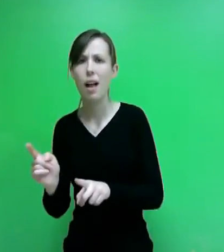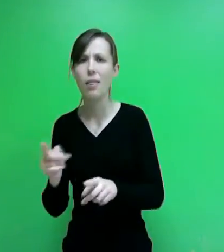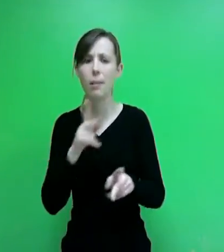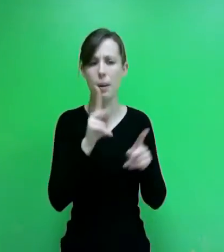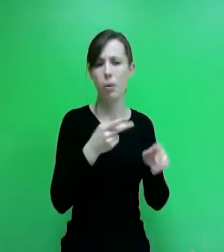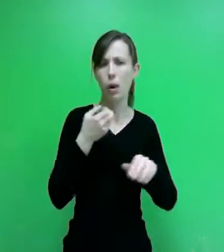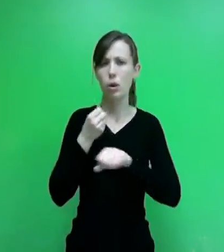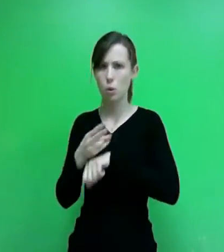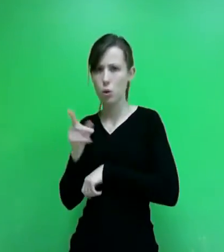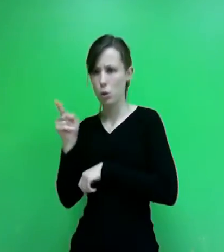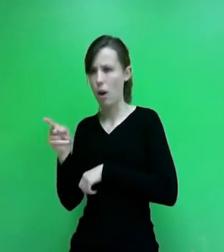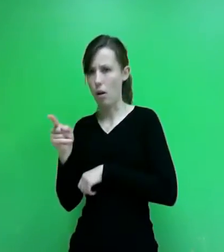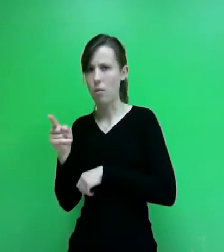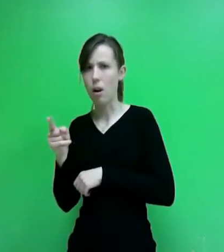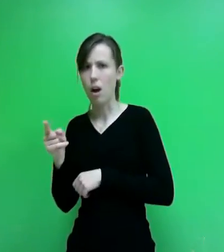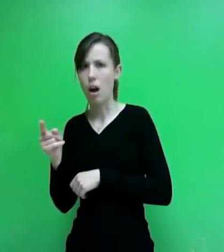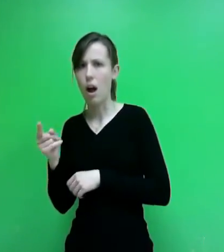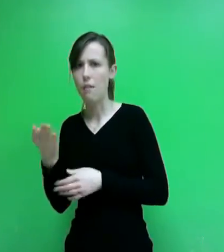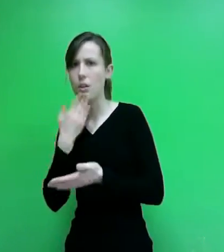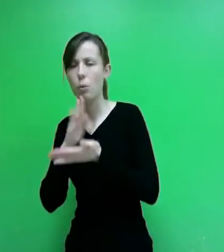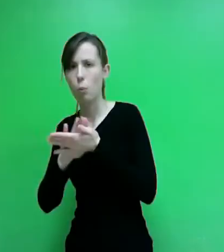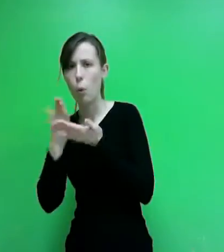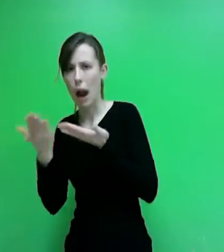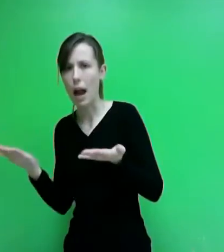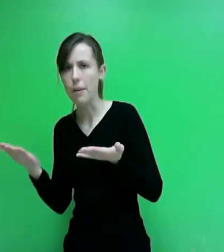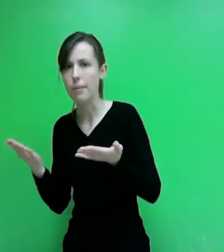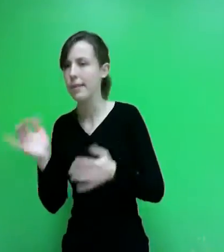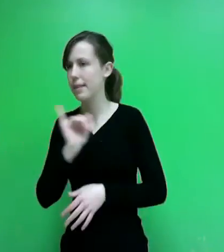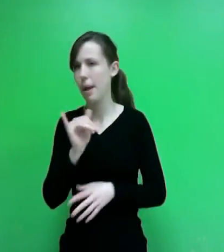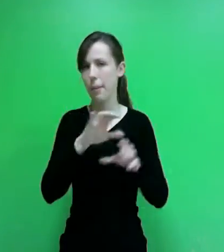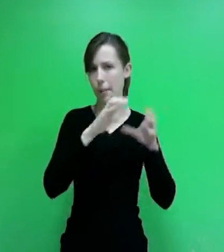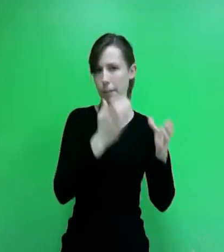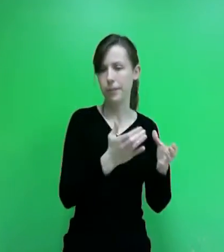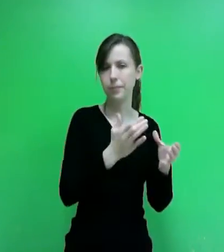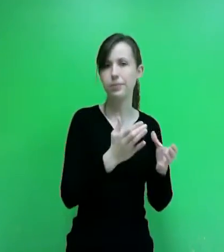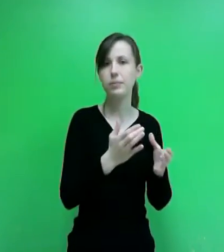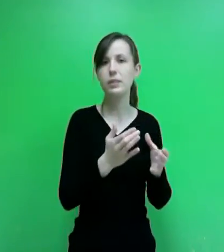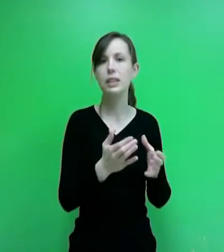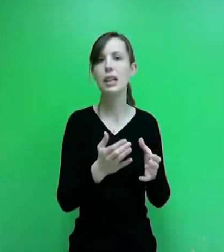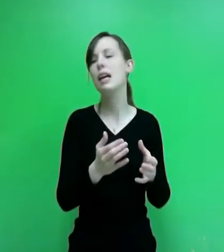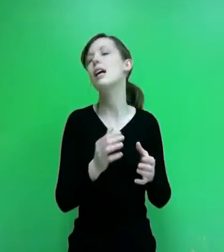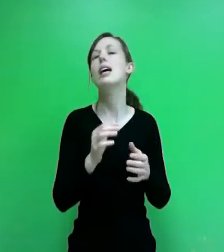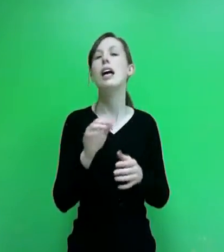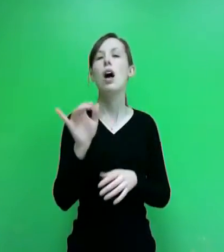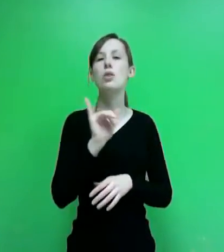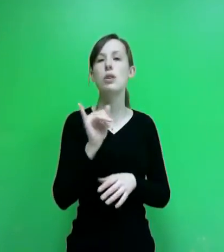that's who those people would be. The Seventh Amendment gives me the right to a trial by a jury in all cases above